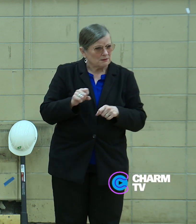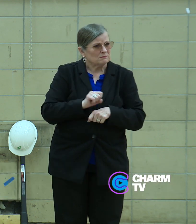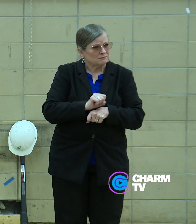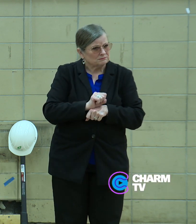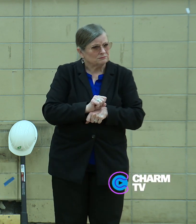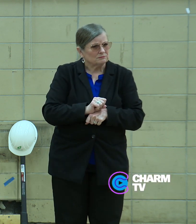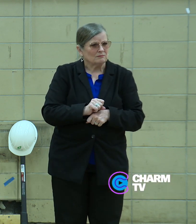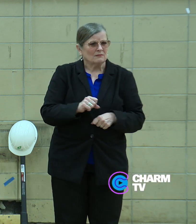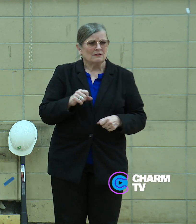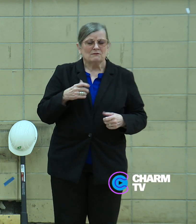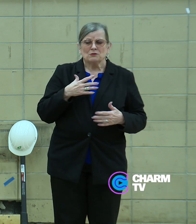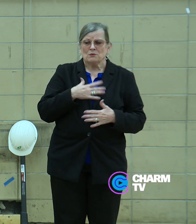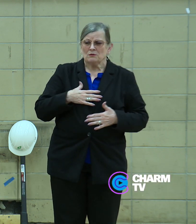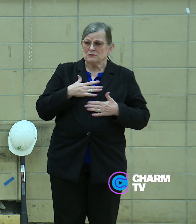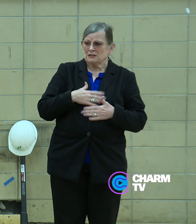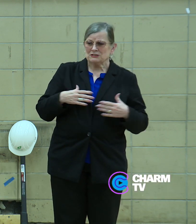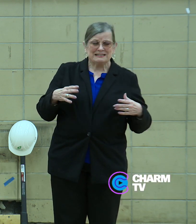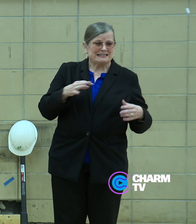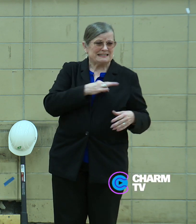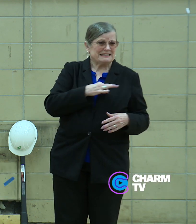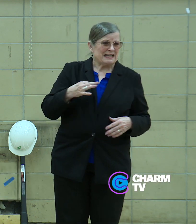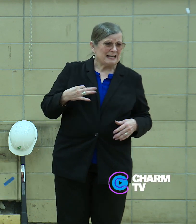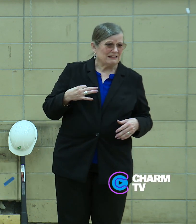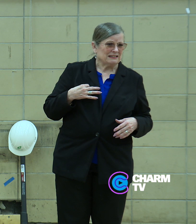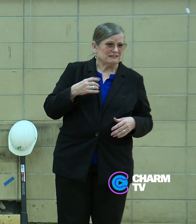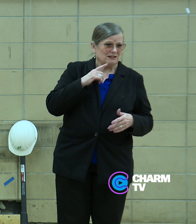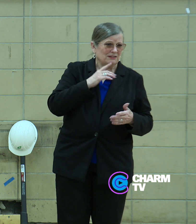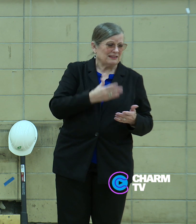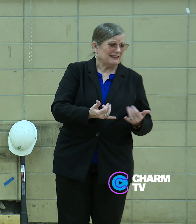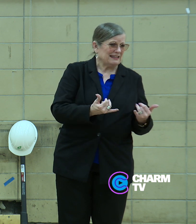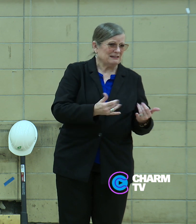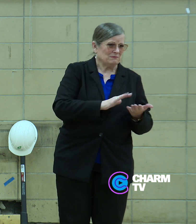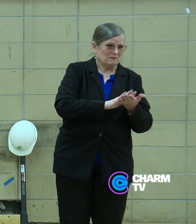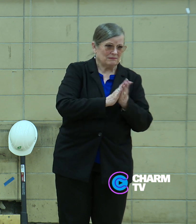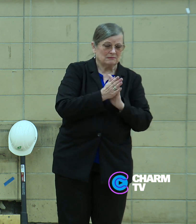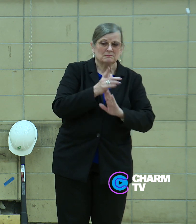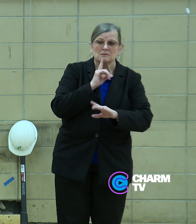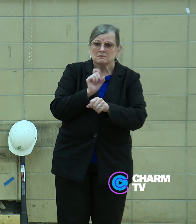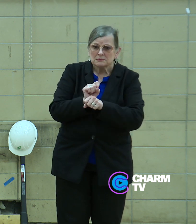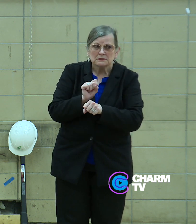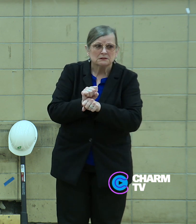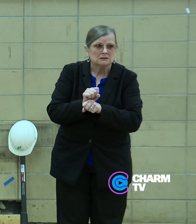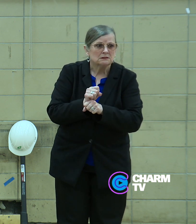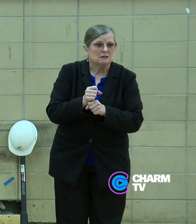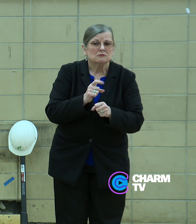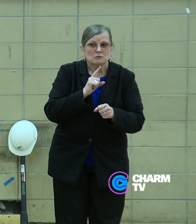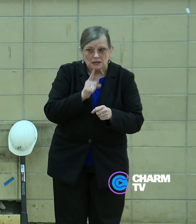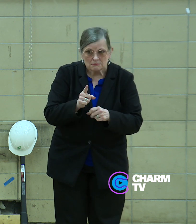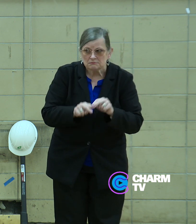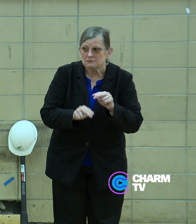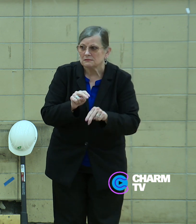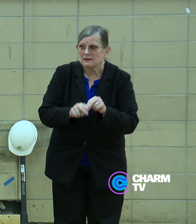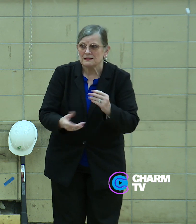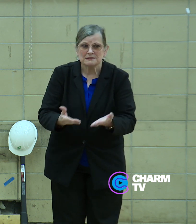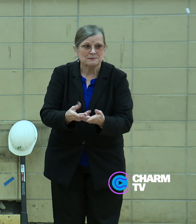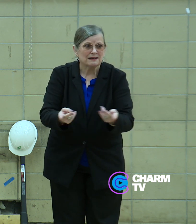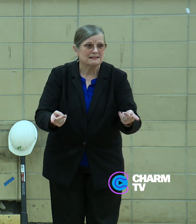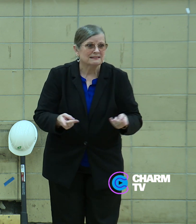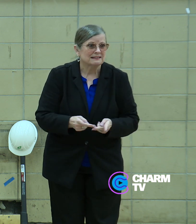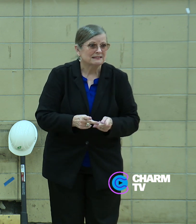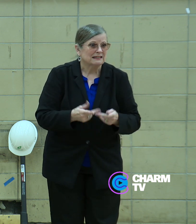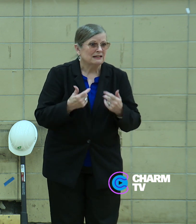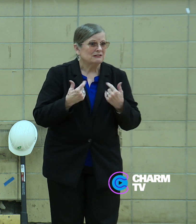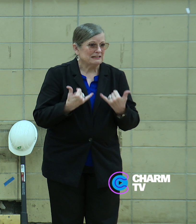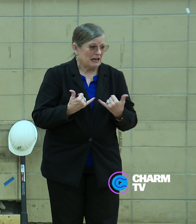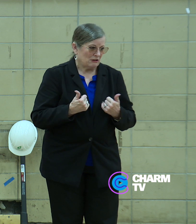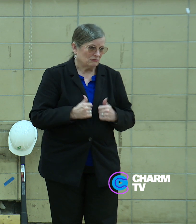staff, so that when these things become realities and we improve these spaces, it is then our recreation team that has to make sure that we work with the